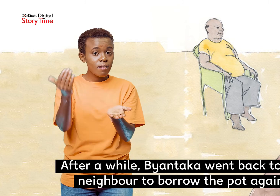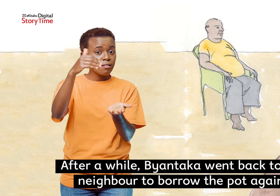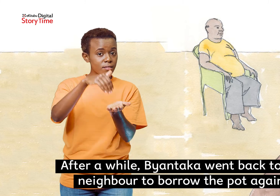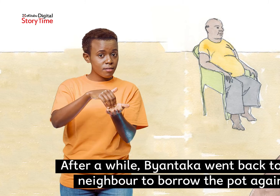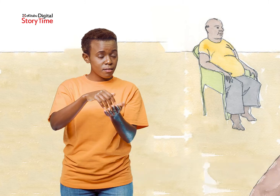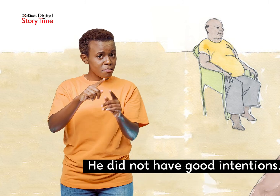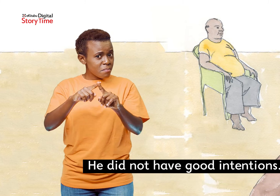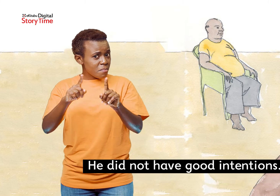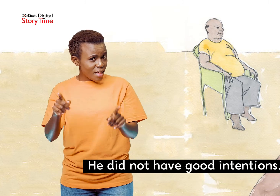borrow the pot again.